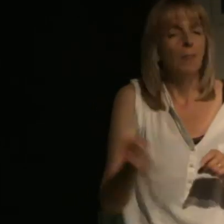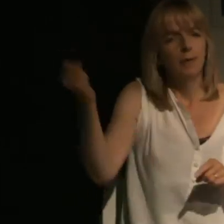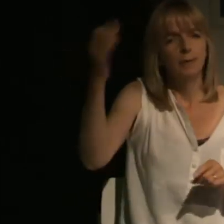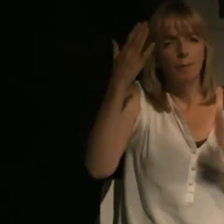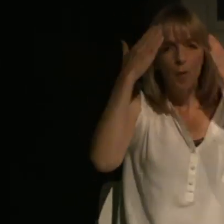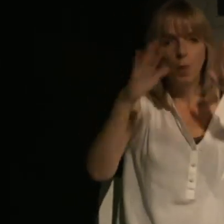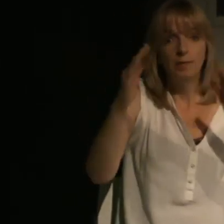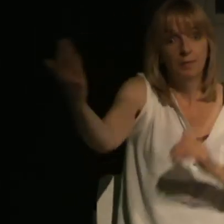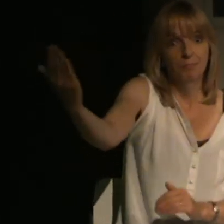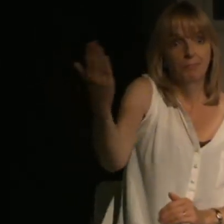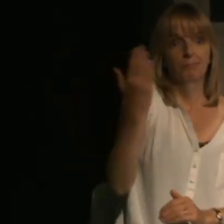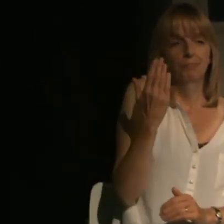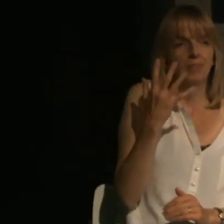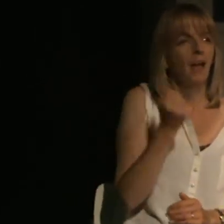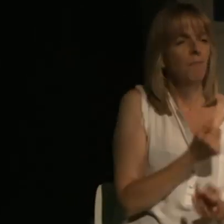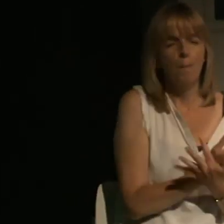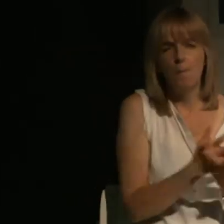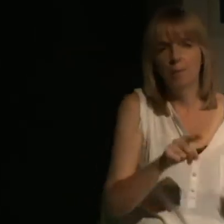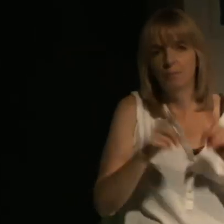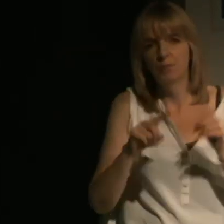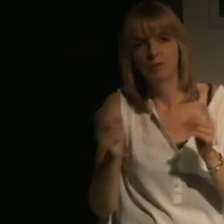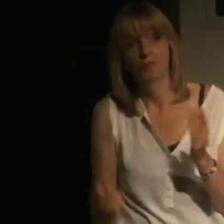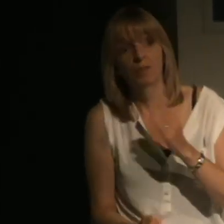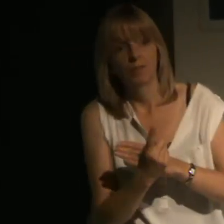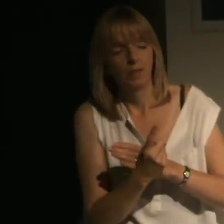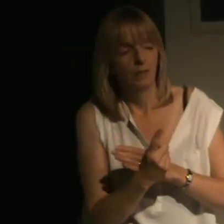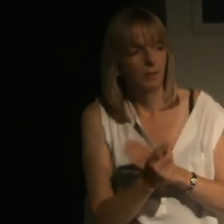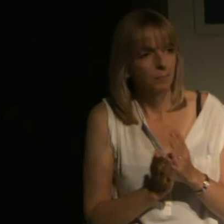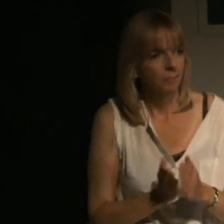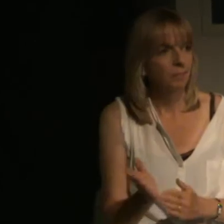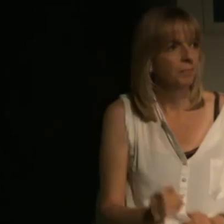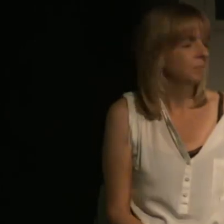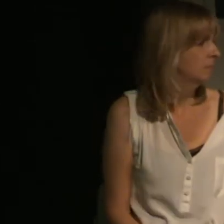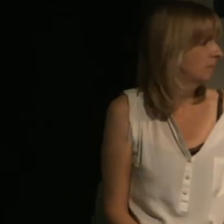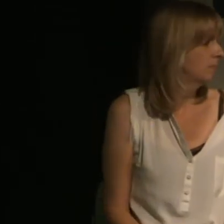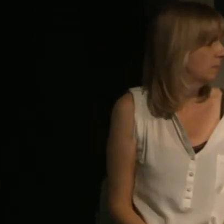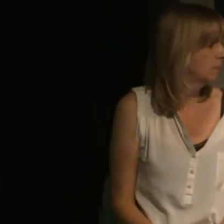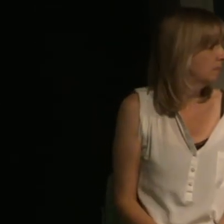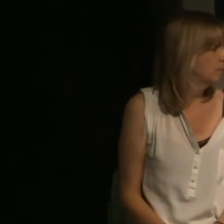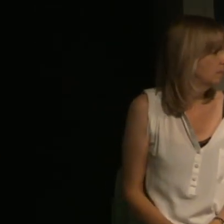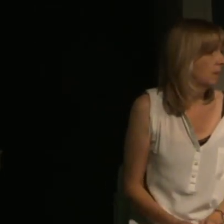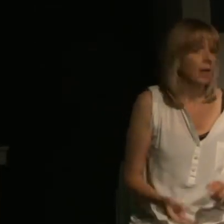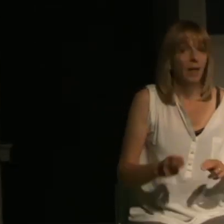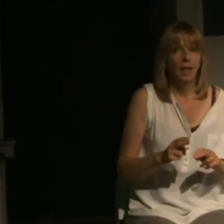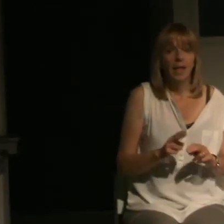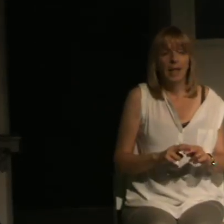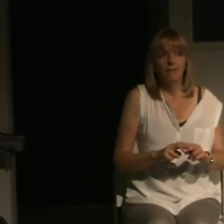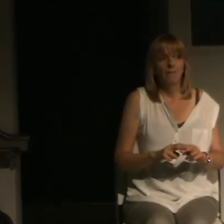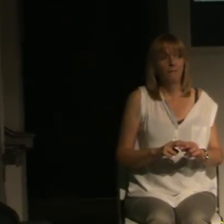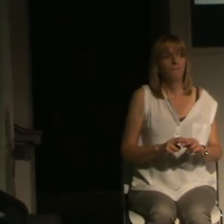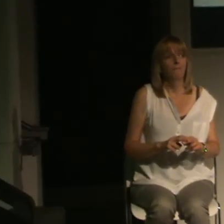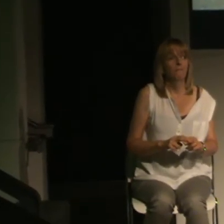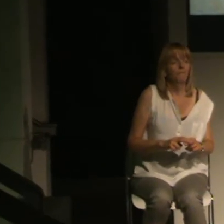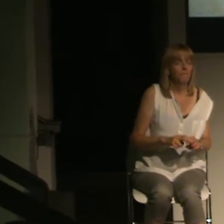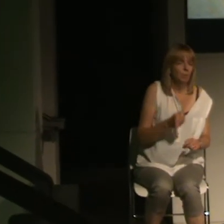the entire holidays. Thank you for your questions. If you did use Debbie's help today, we have a feedback form we would love you to fill